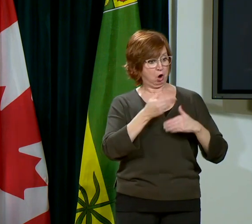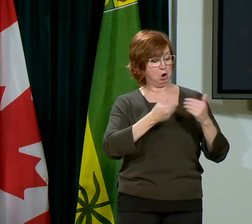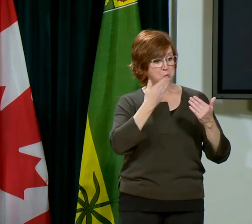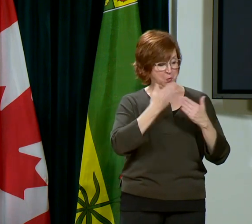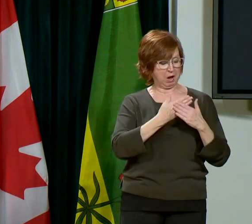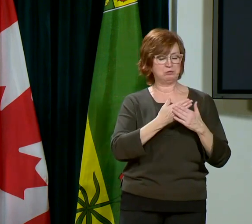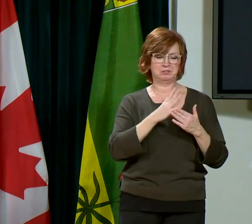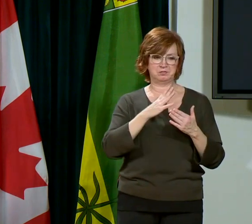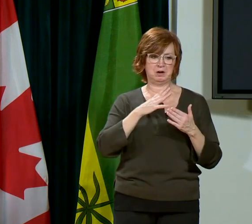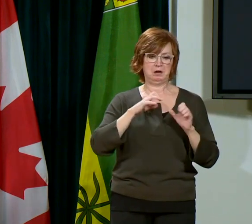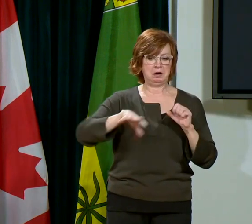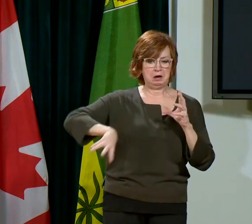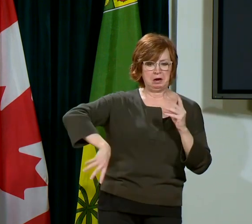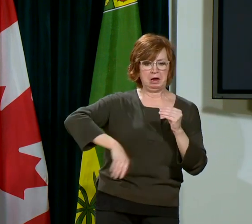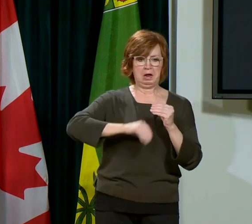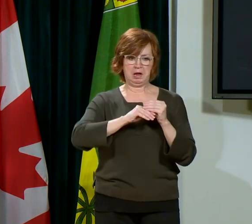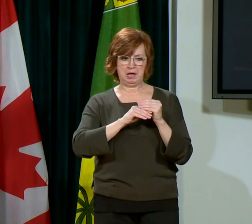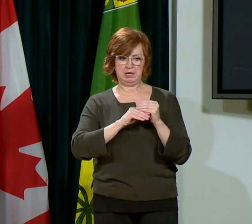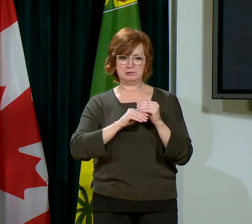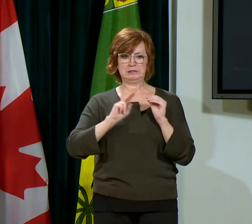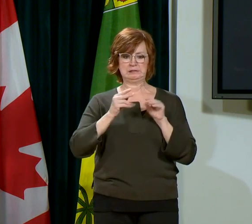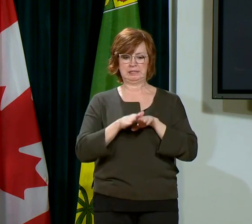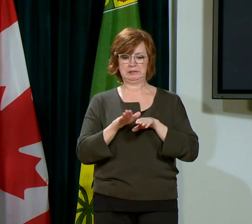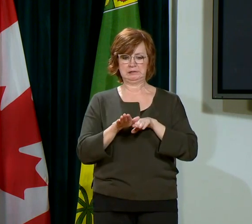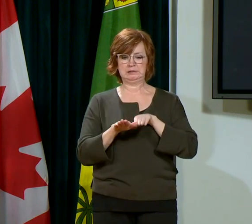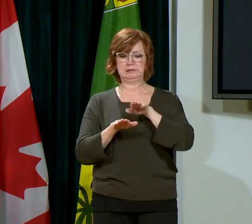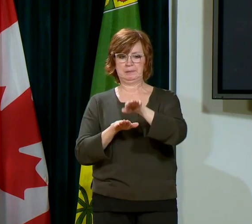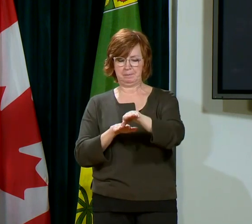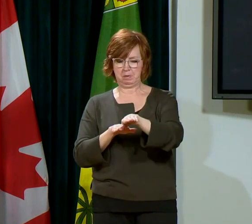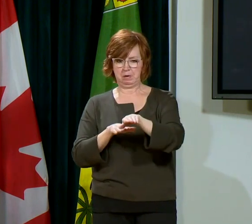healthcare environment, or other settings.